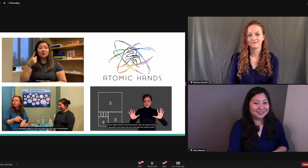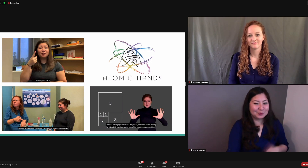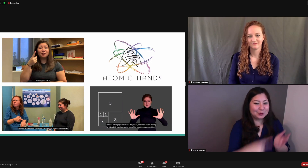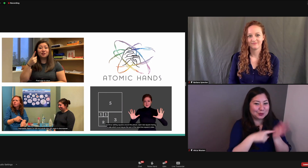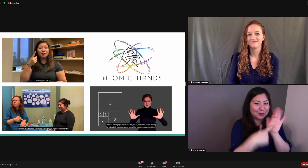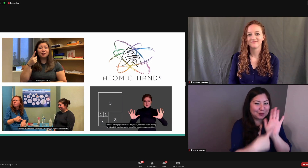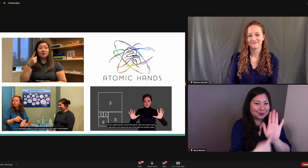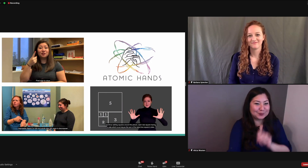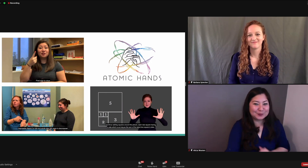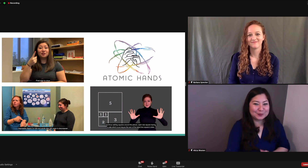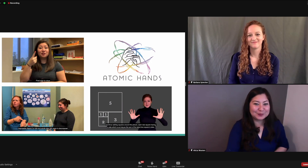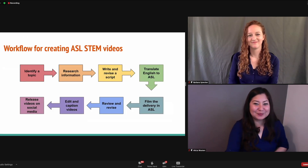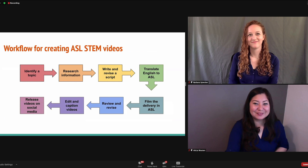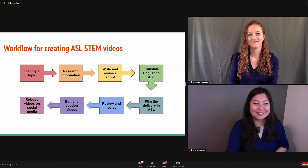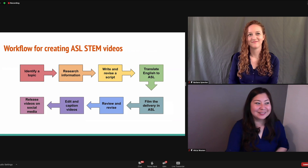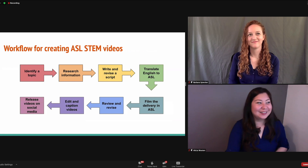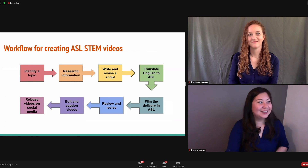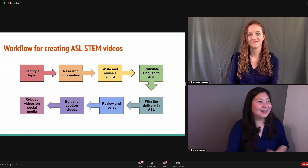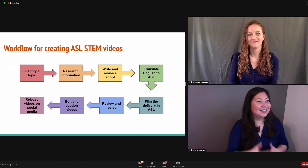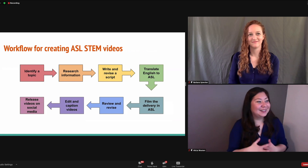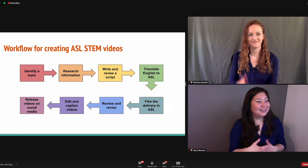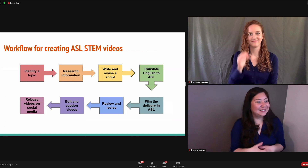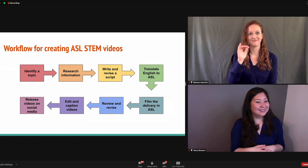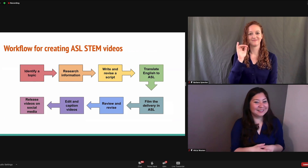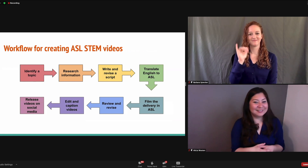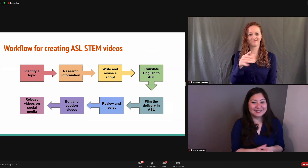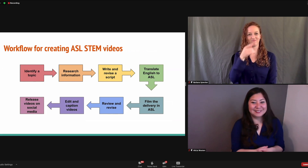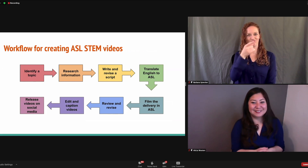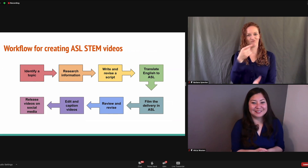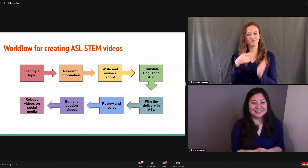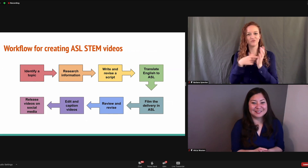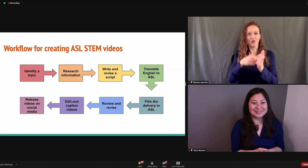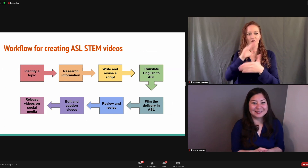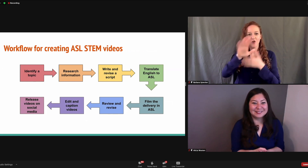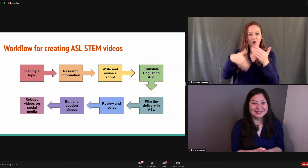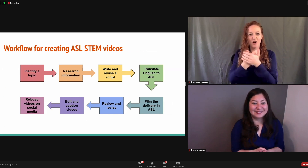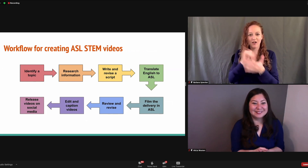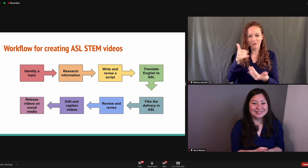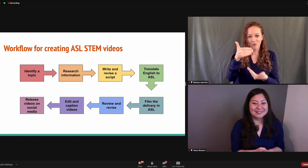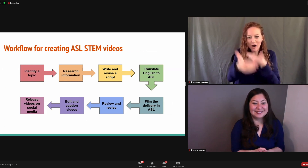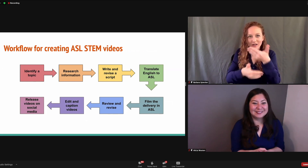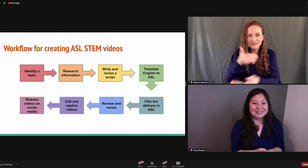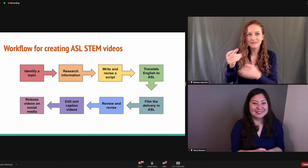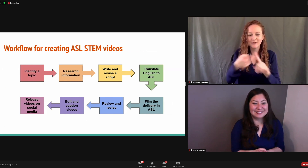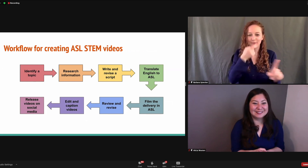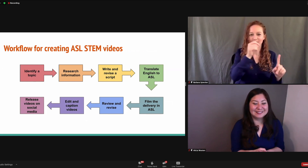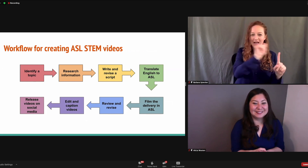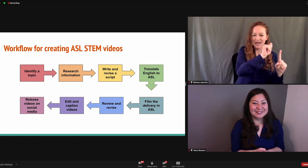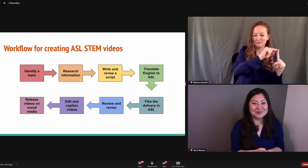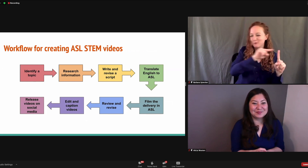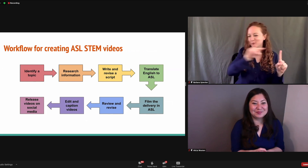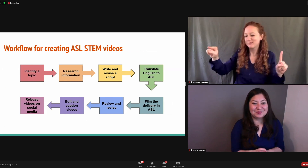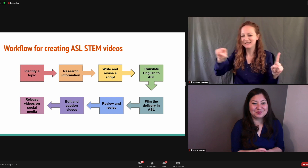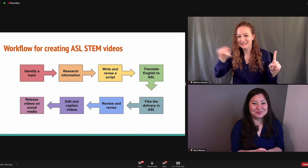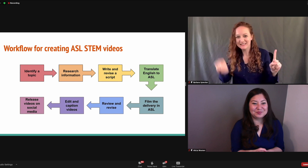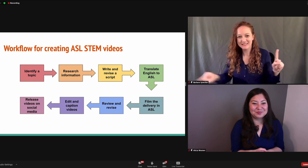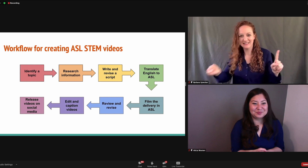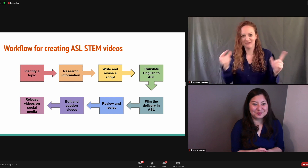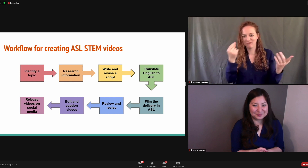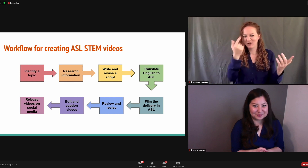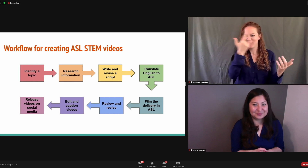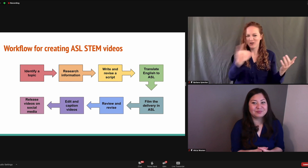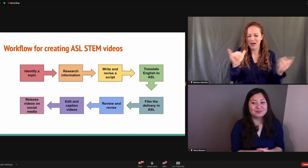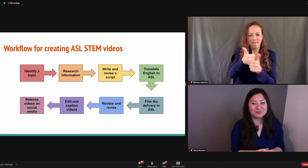and that people had taken and become art and had used it to become art. And so that's what we are signing about in